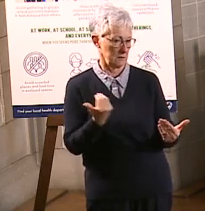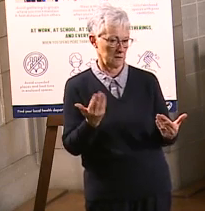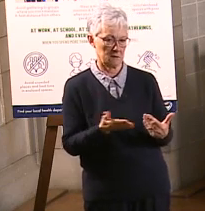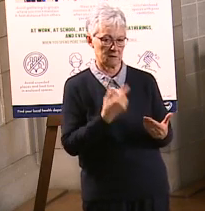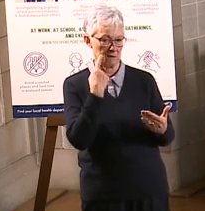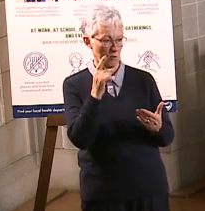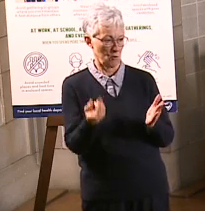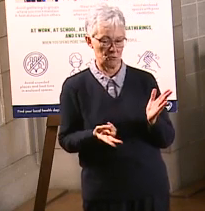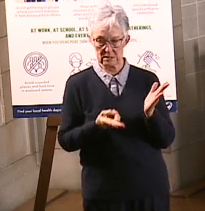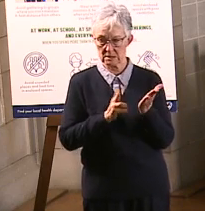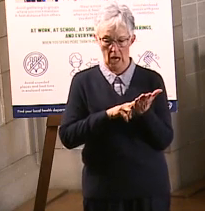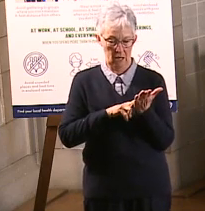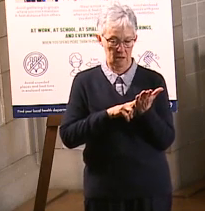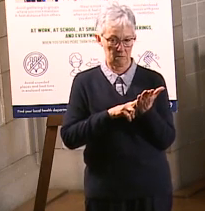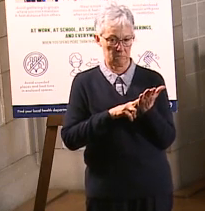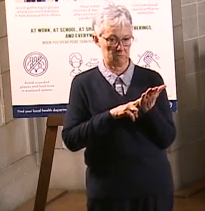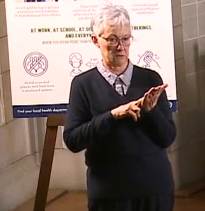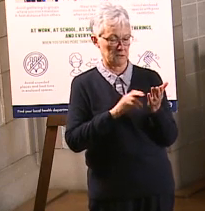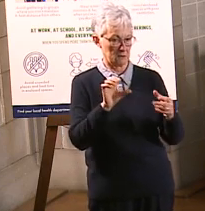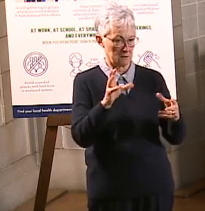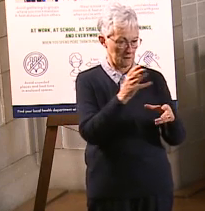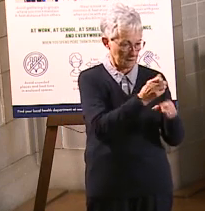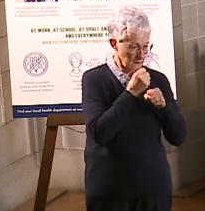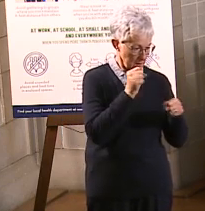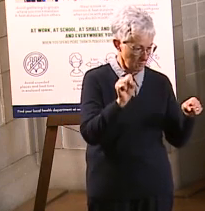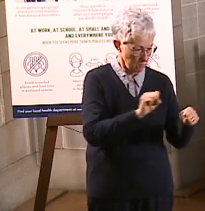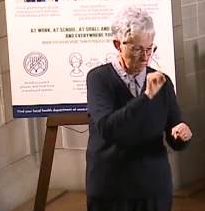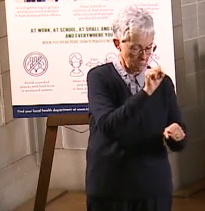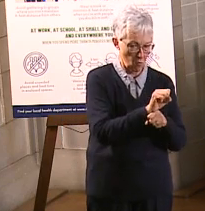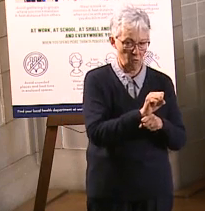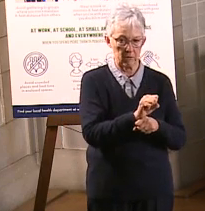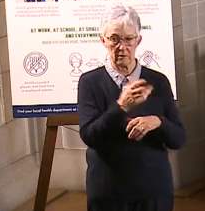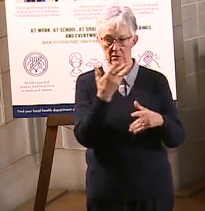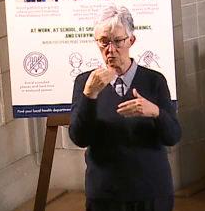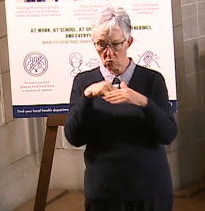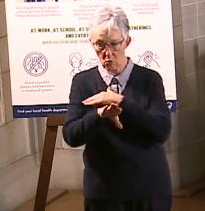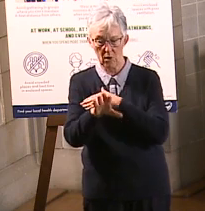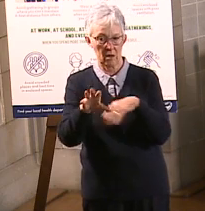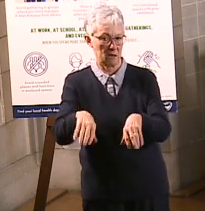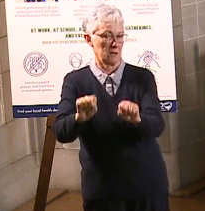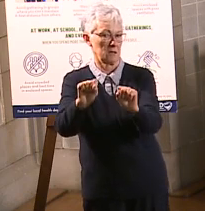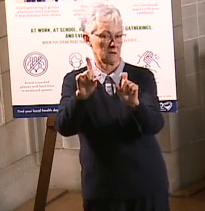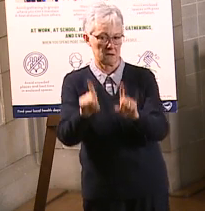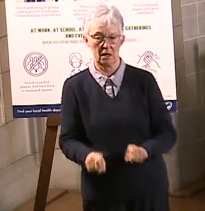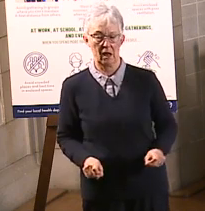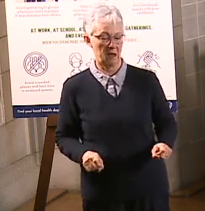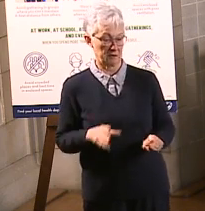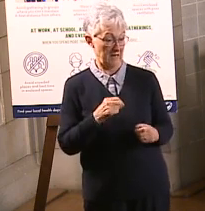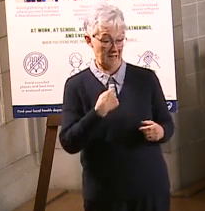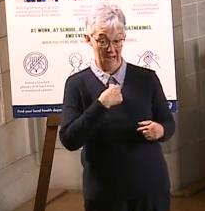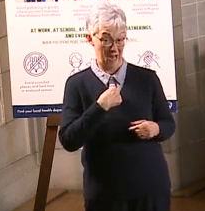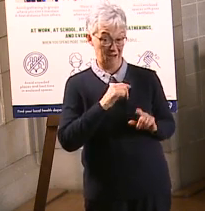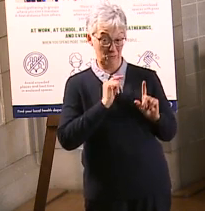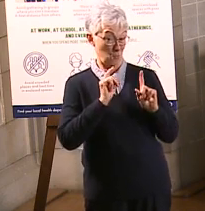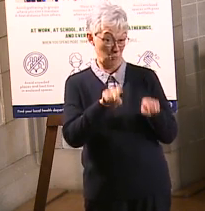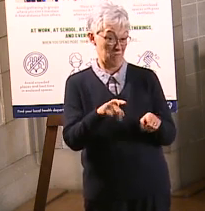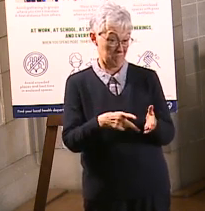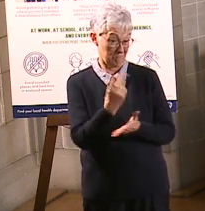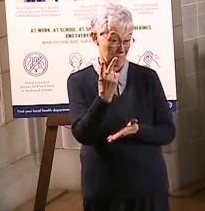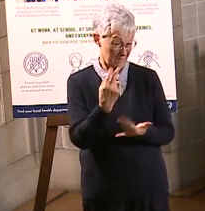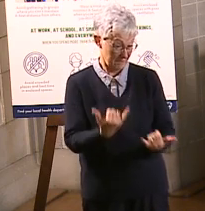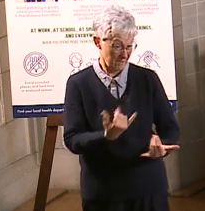go start scheduling for an appointment. Again, I used it twice this week. It was very, very easy. So please